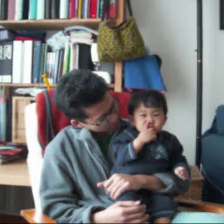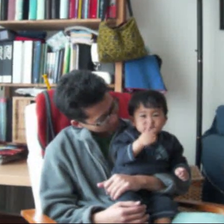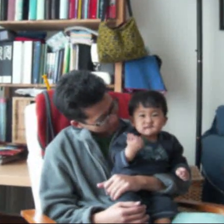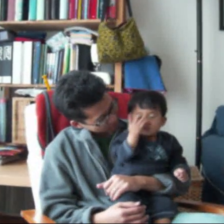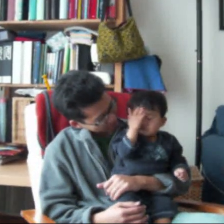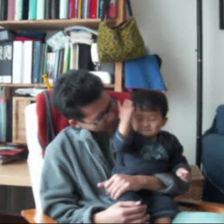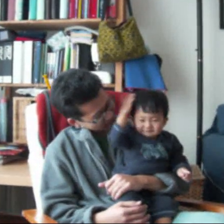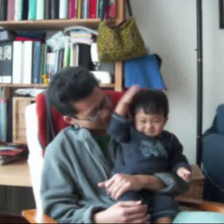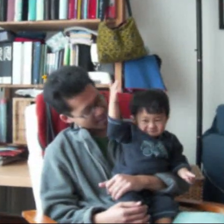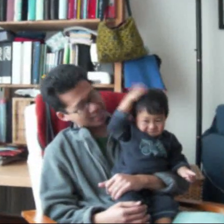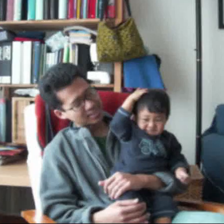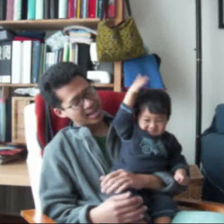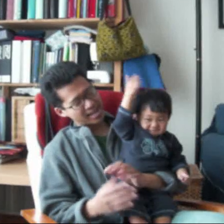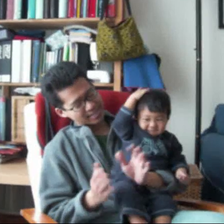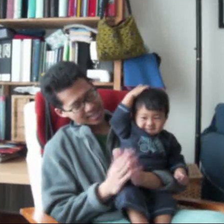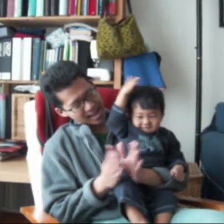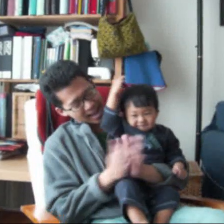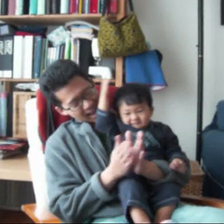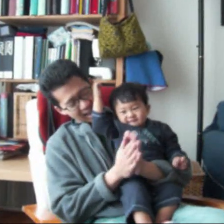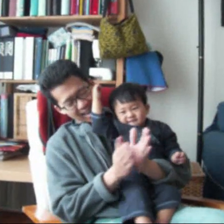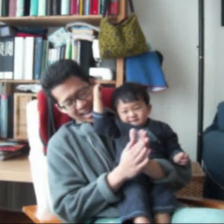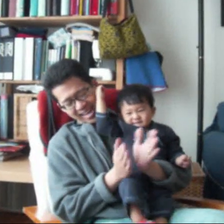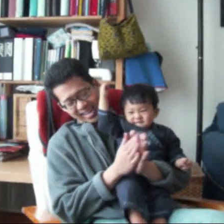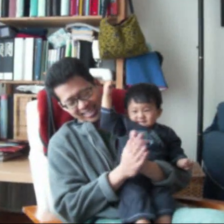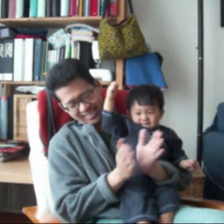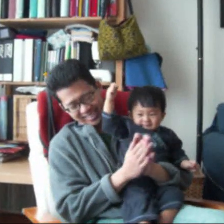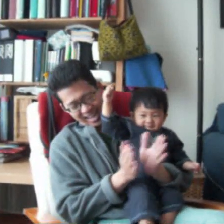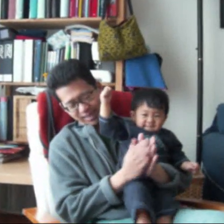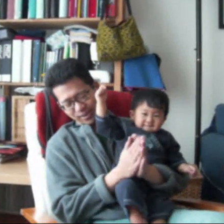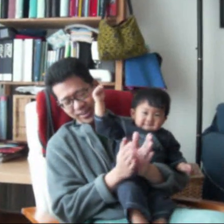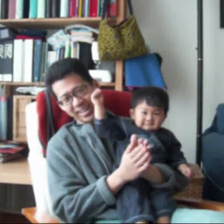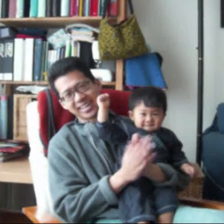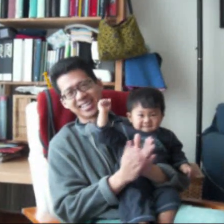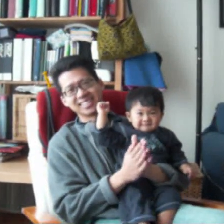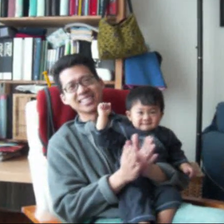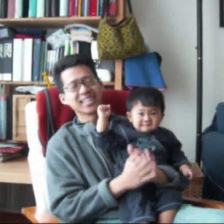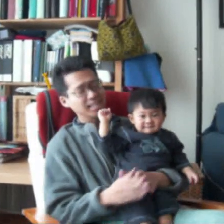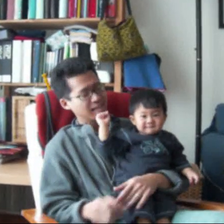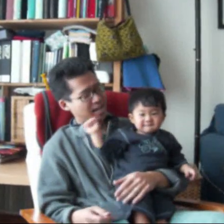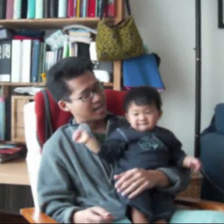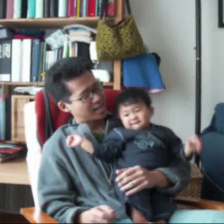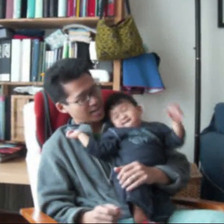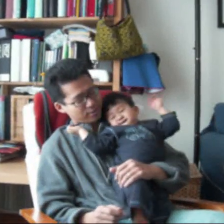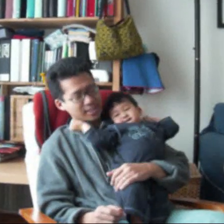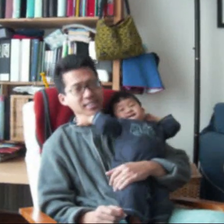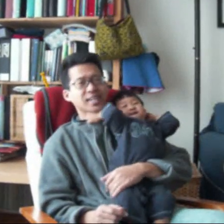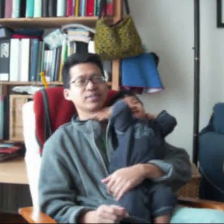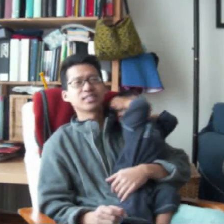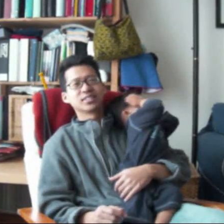Do you know head? That's your head. Yay! Good job, Owen. What else can we do?